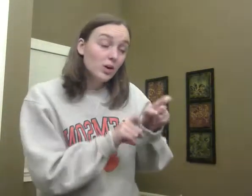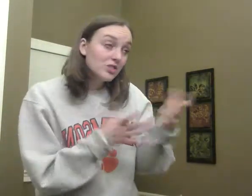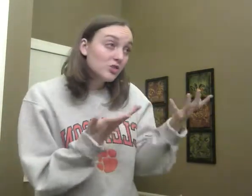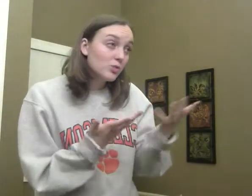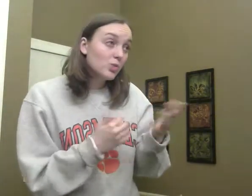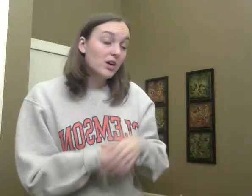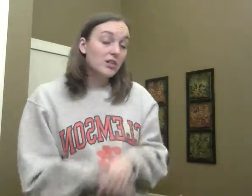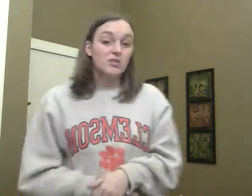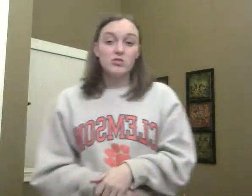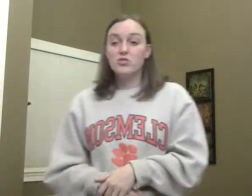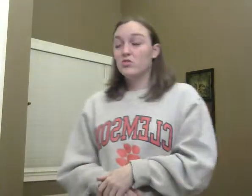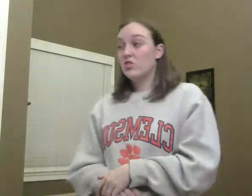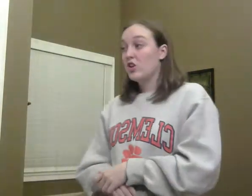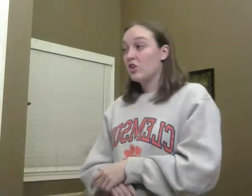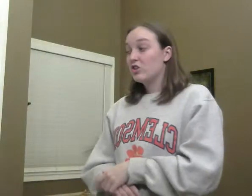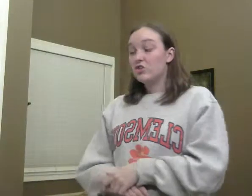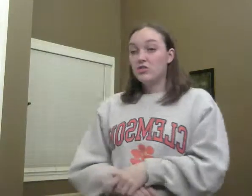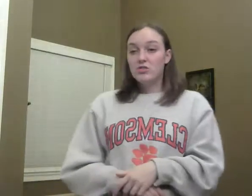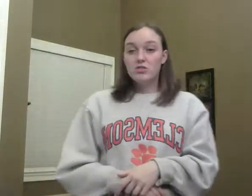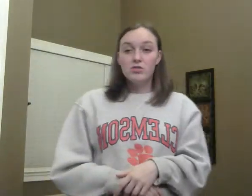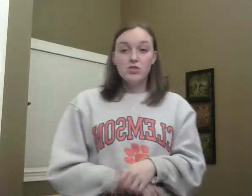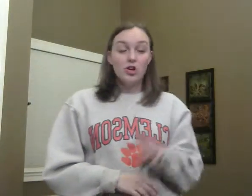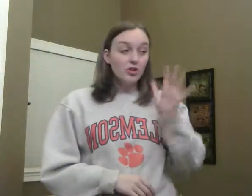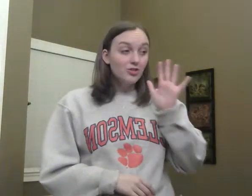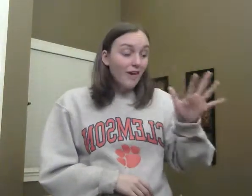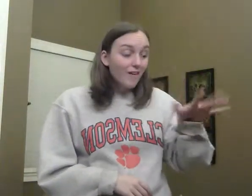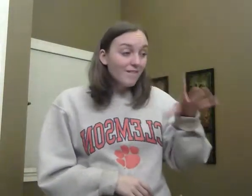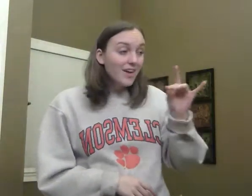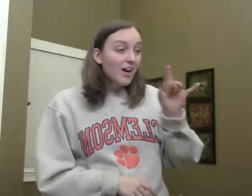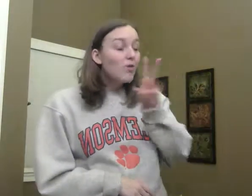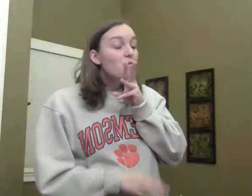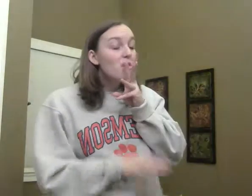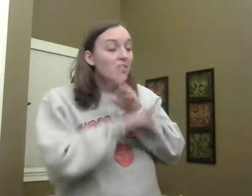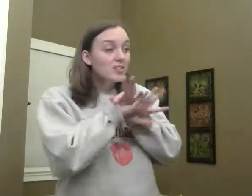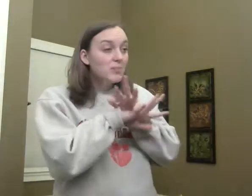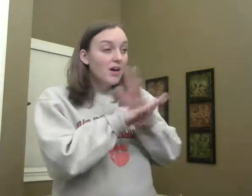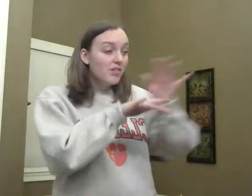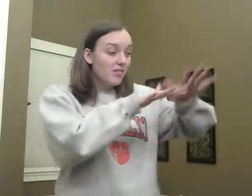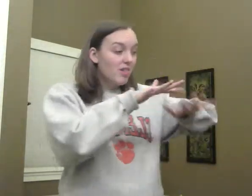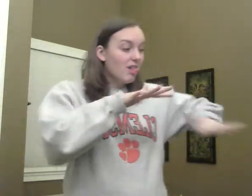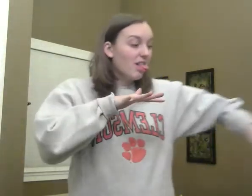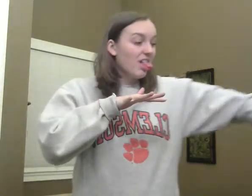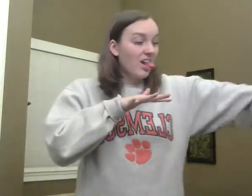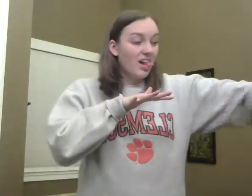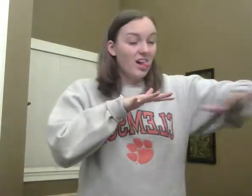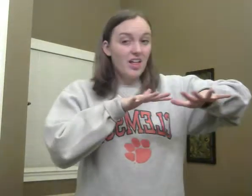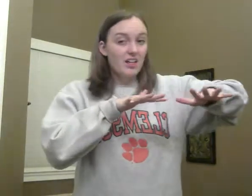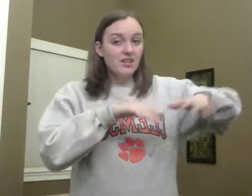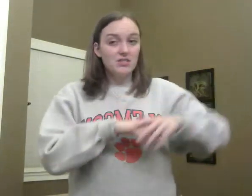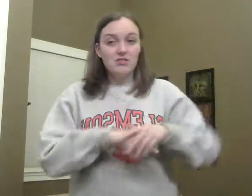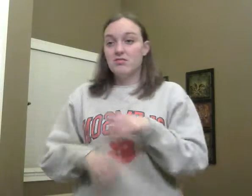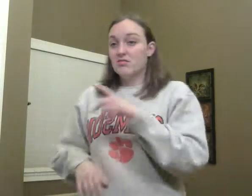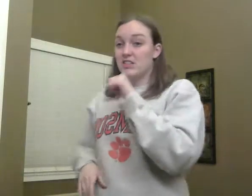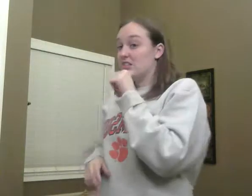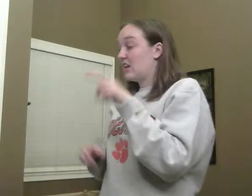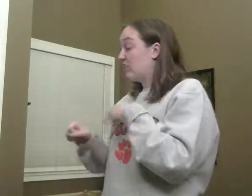would you find a water strider on land? No, not usually. Okay, but listen